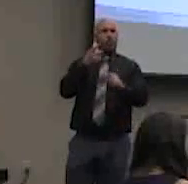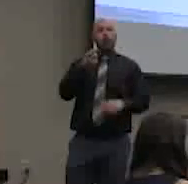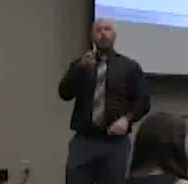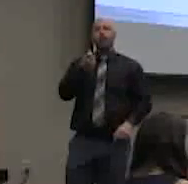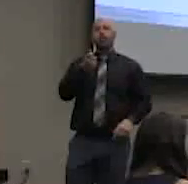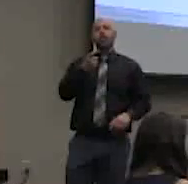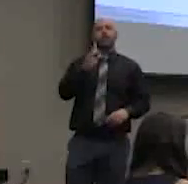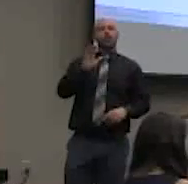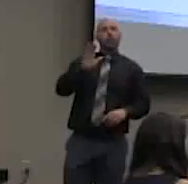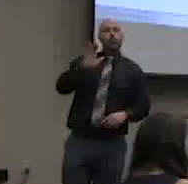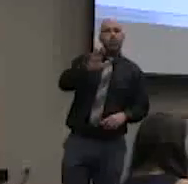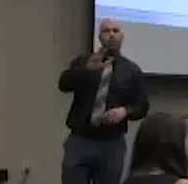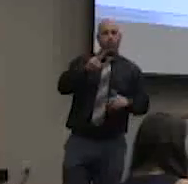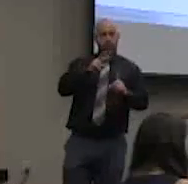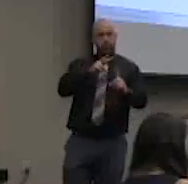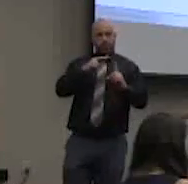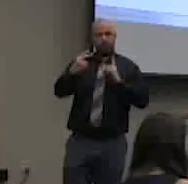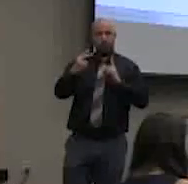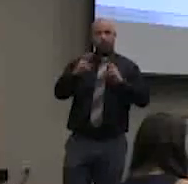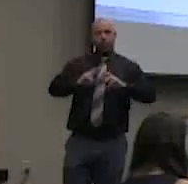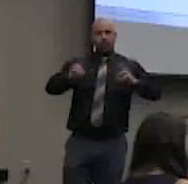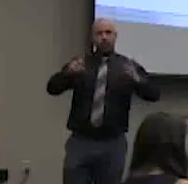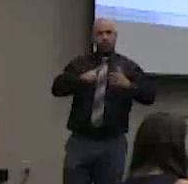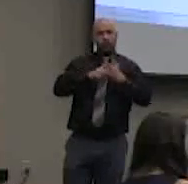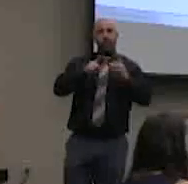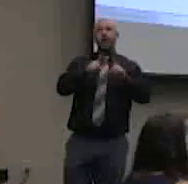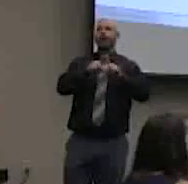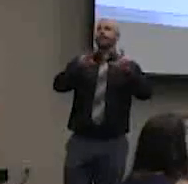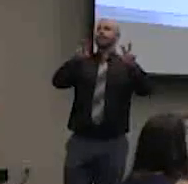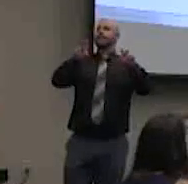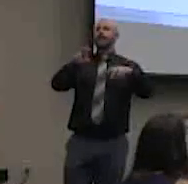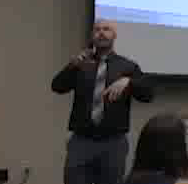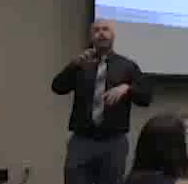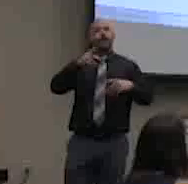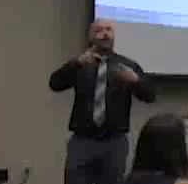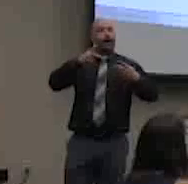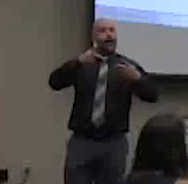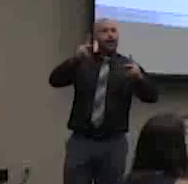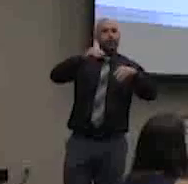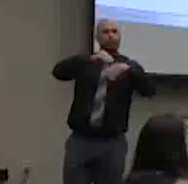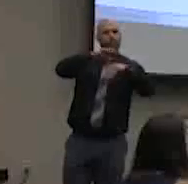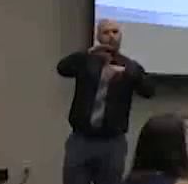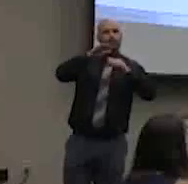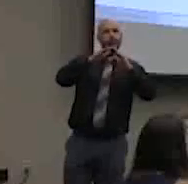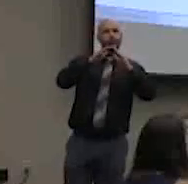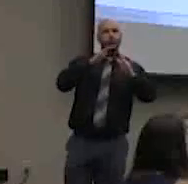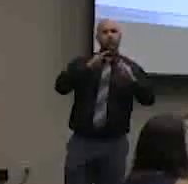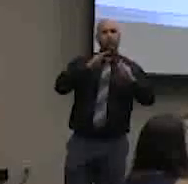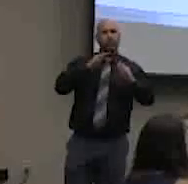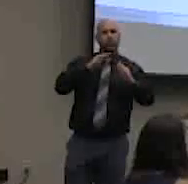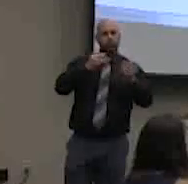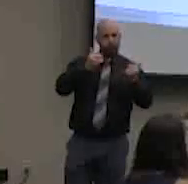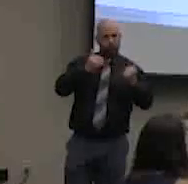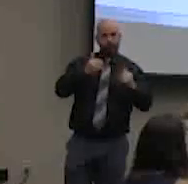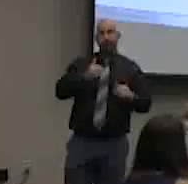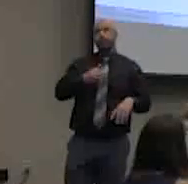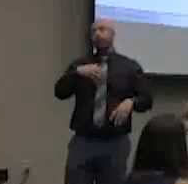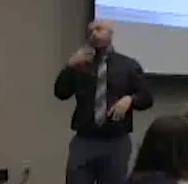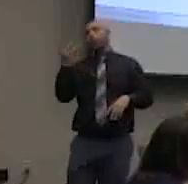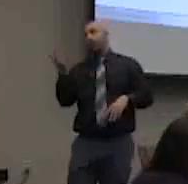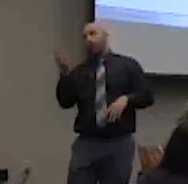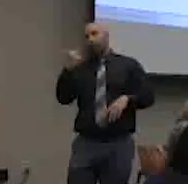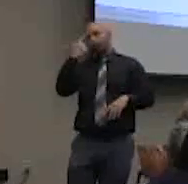you view Ready Start as an opportunity to influence your community? Well, because we are